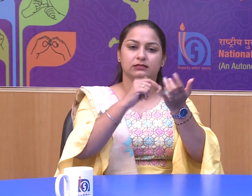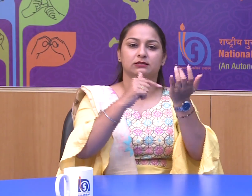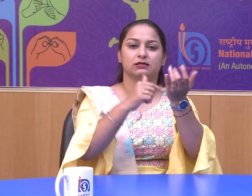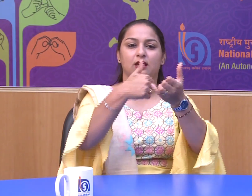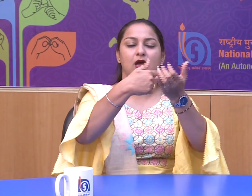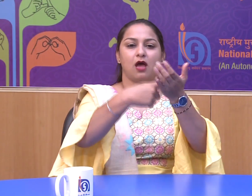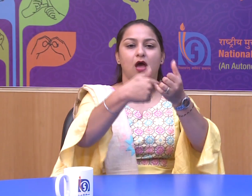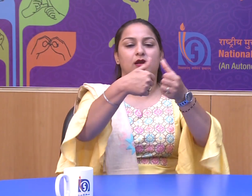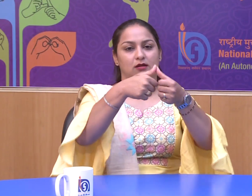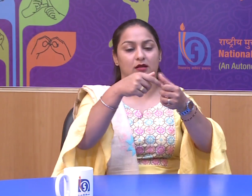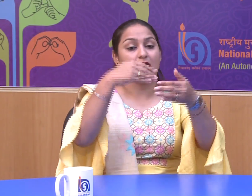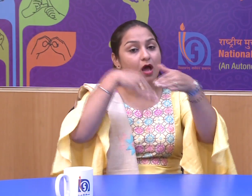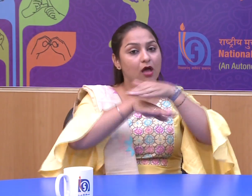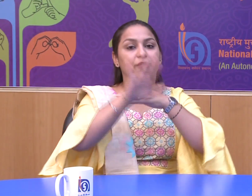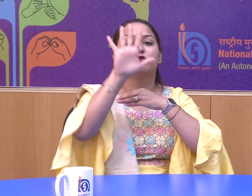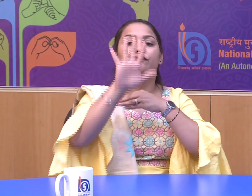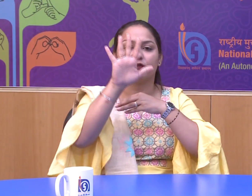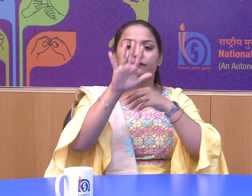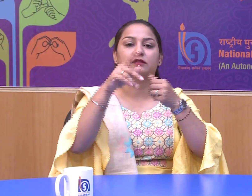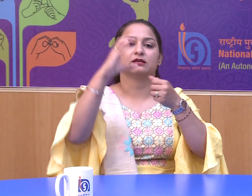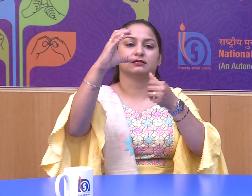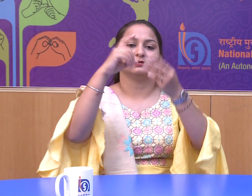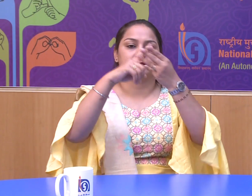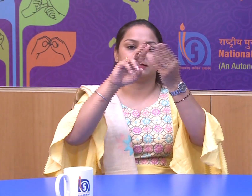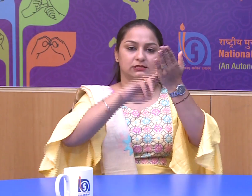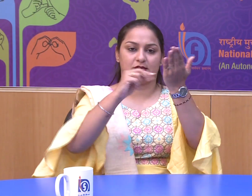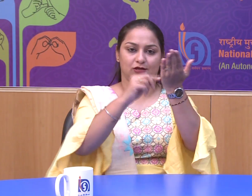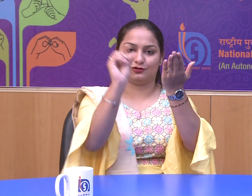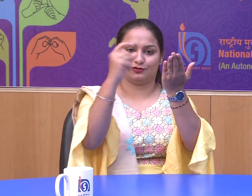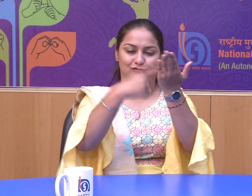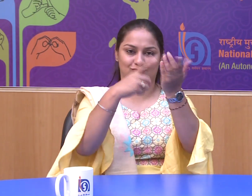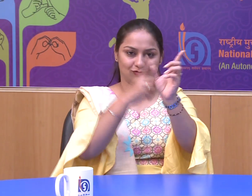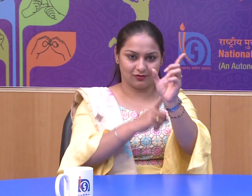5th century AD had not completely disappeared.